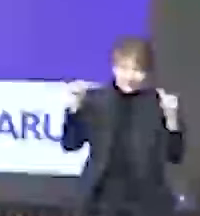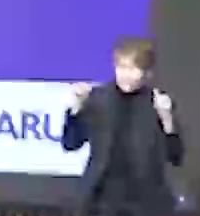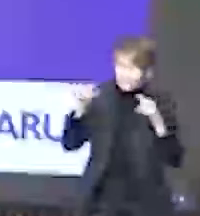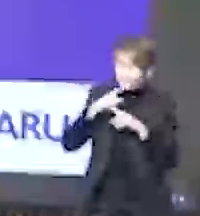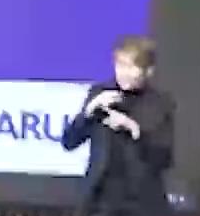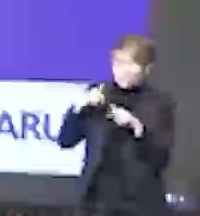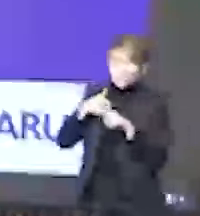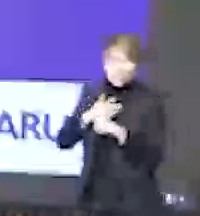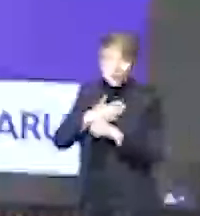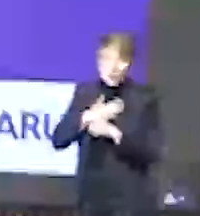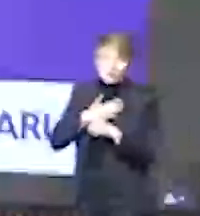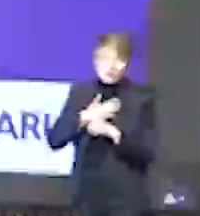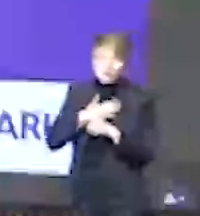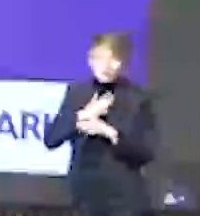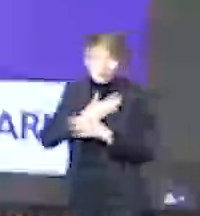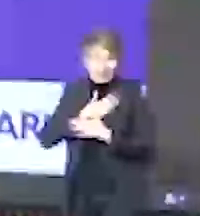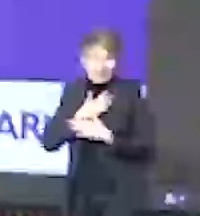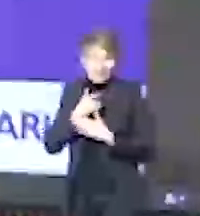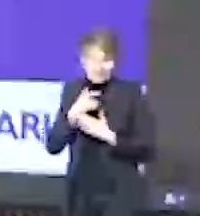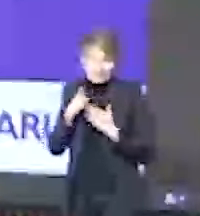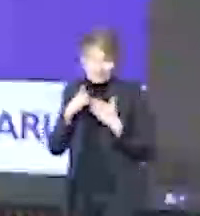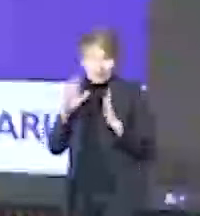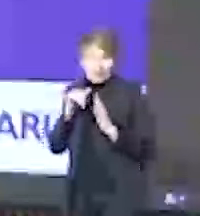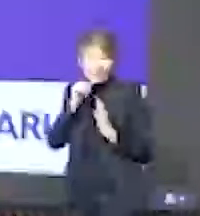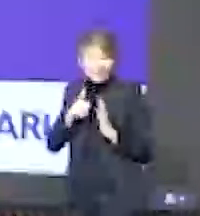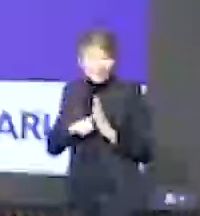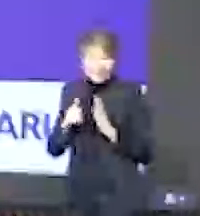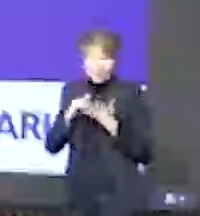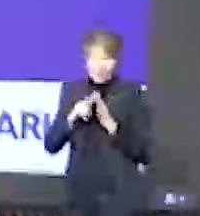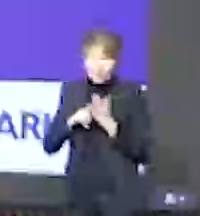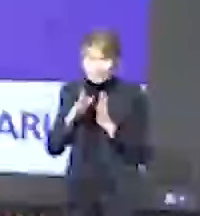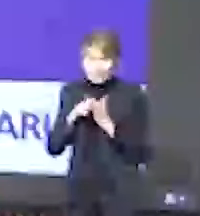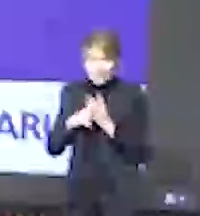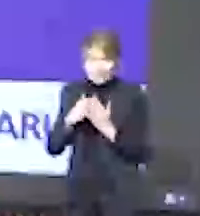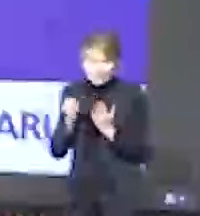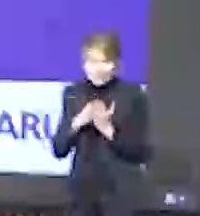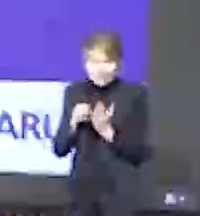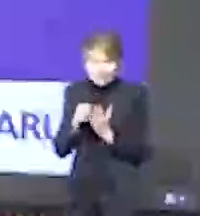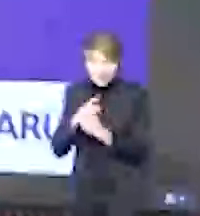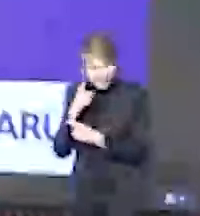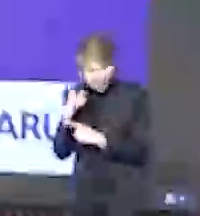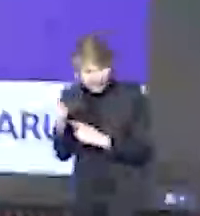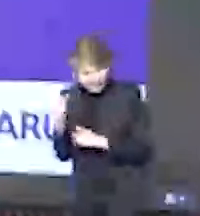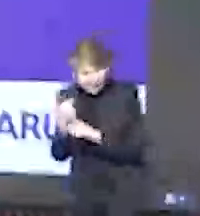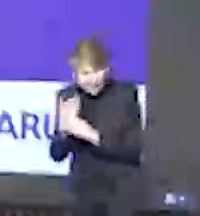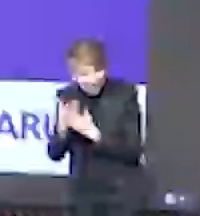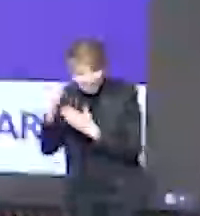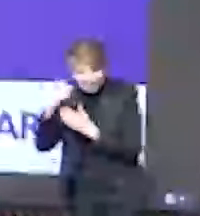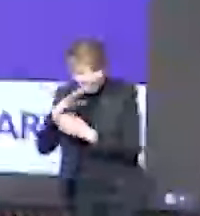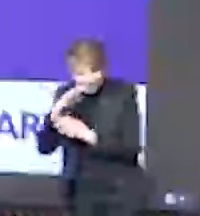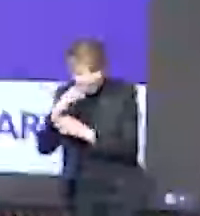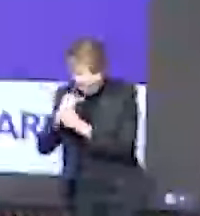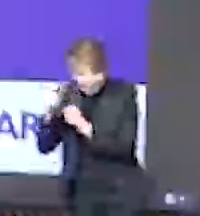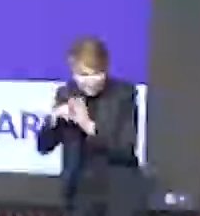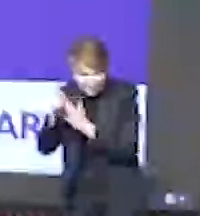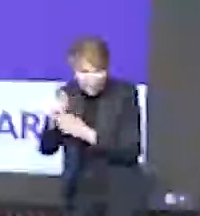open letter in this sector. We love a coordinated social media tile campaign, all those things. Do they make a difference in a political office? They